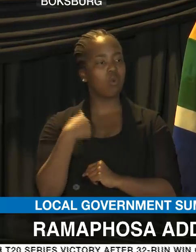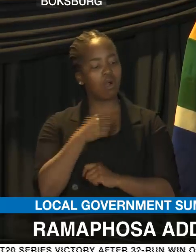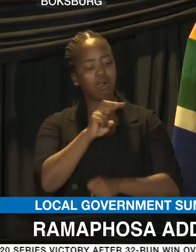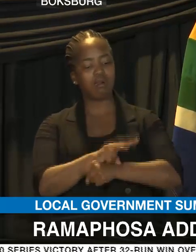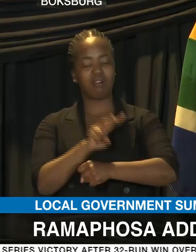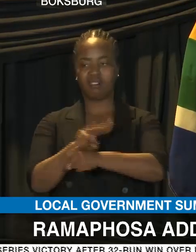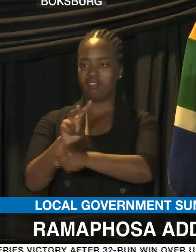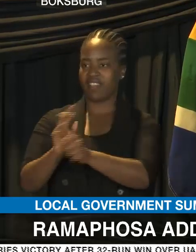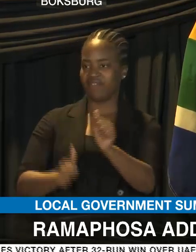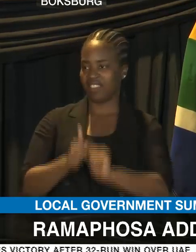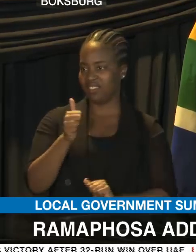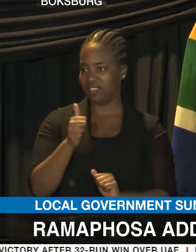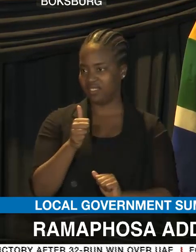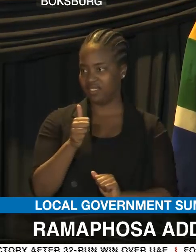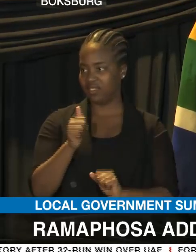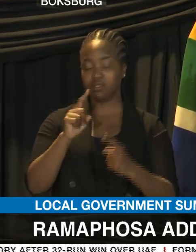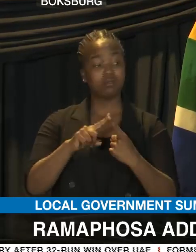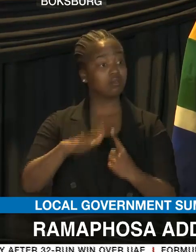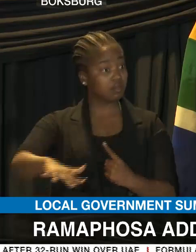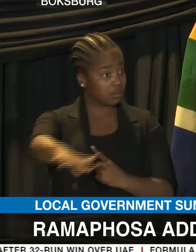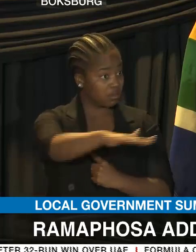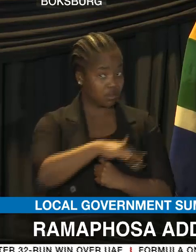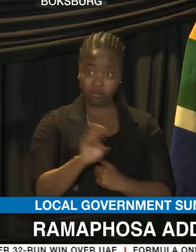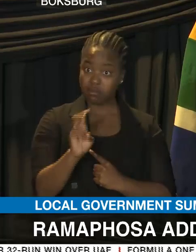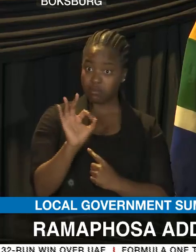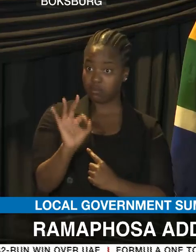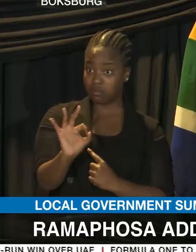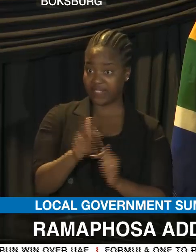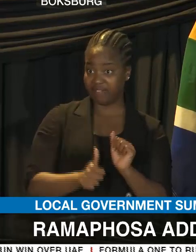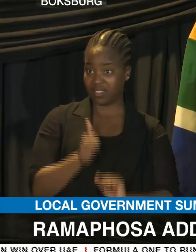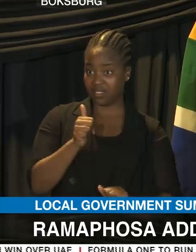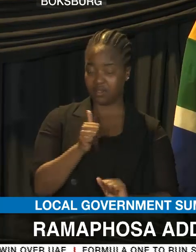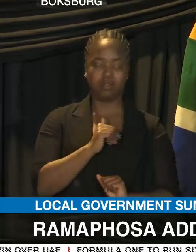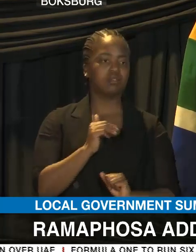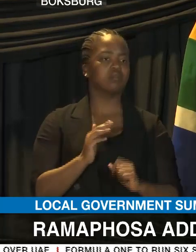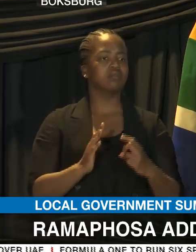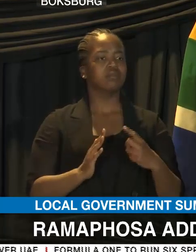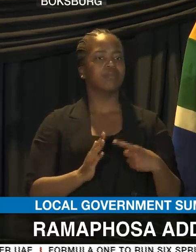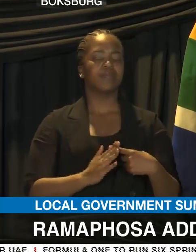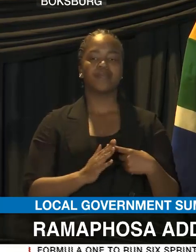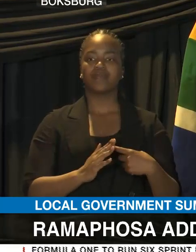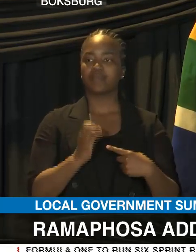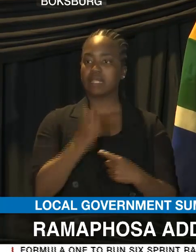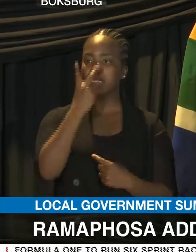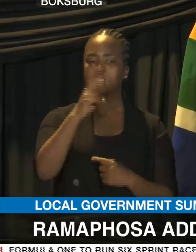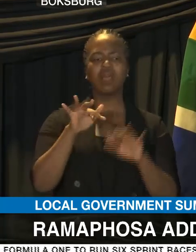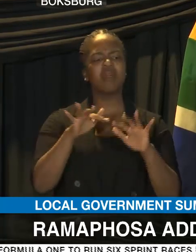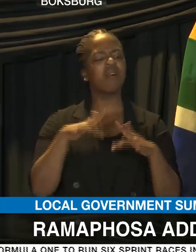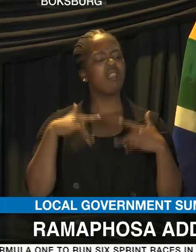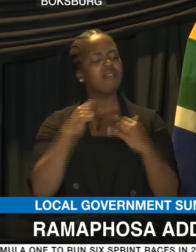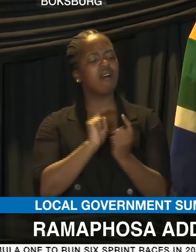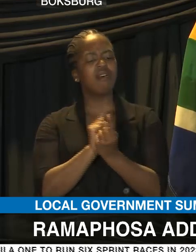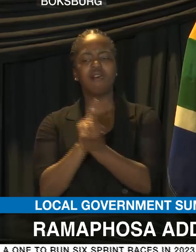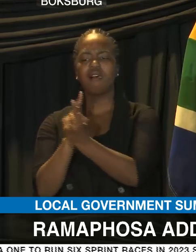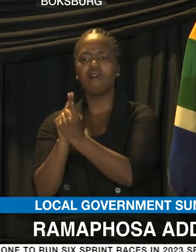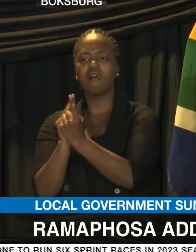examination, firstly of the site, and thereafter they will meet the local people, having started